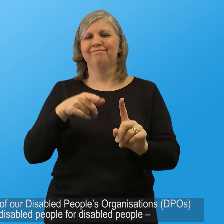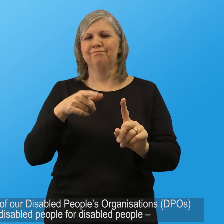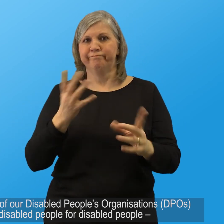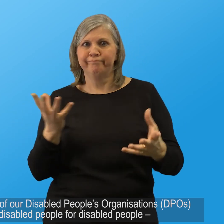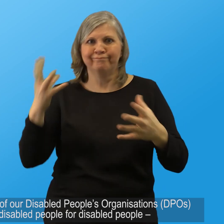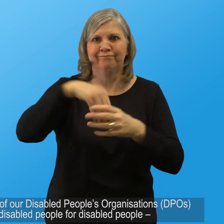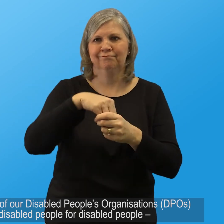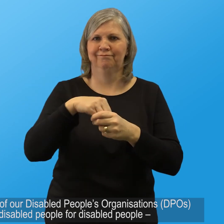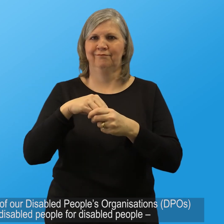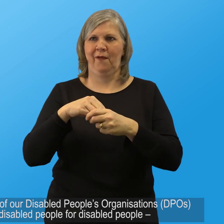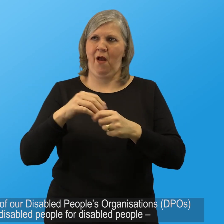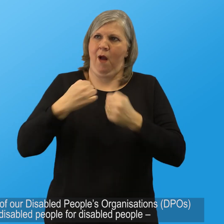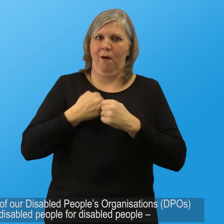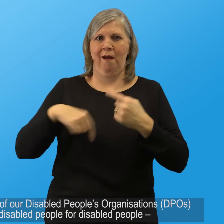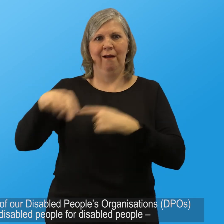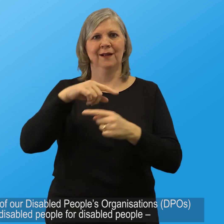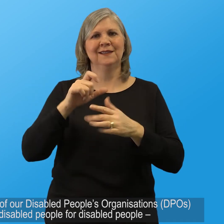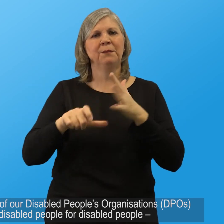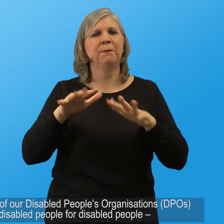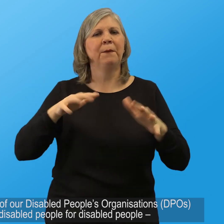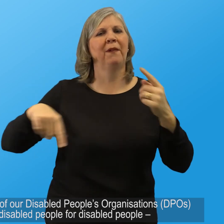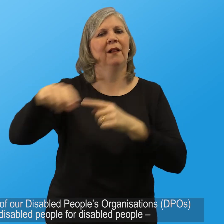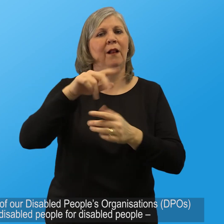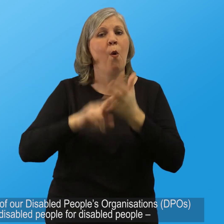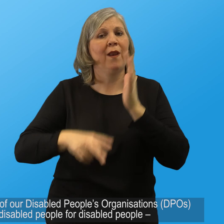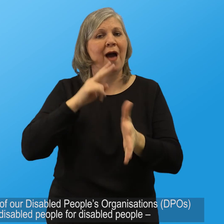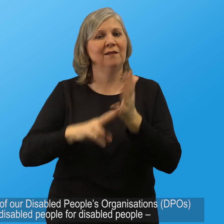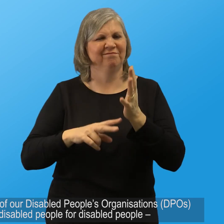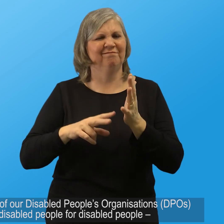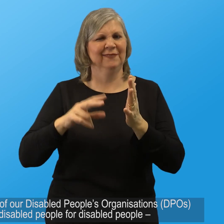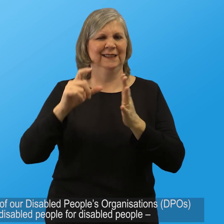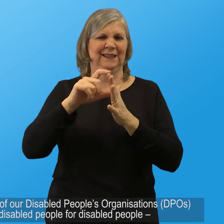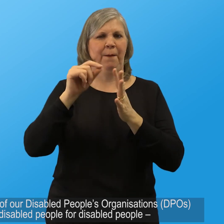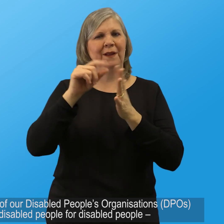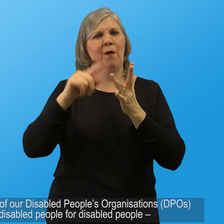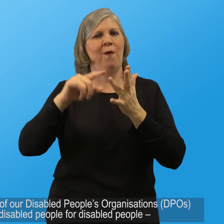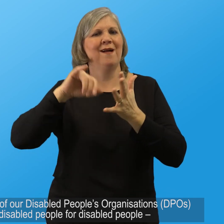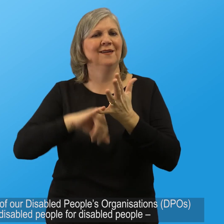Full recognition and involvement of our disabled people's organisations, DPOs.